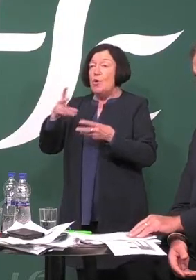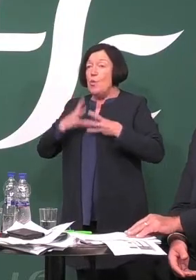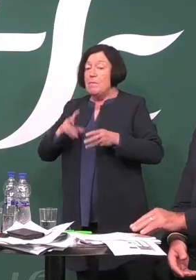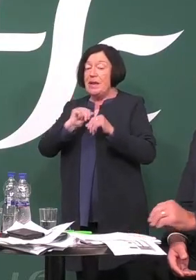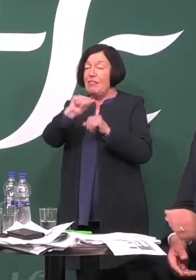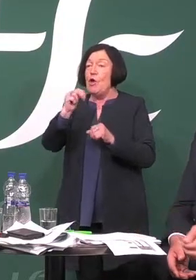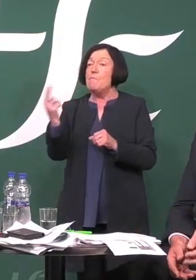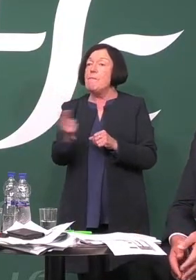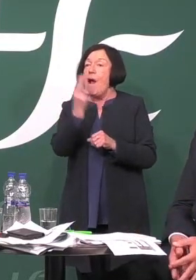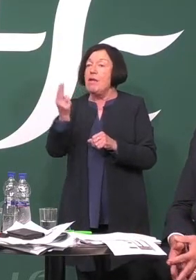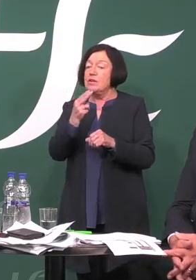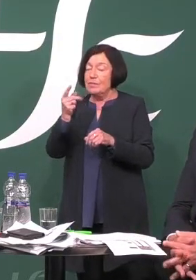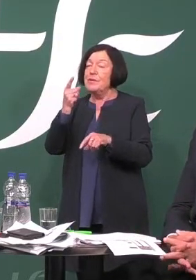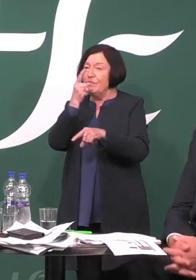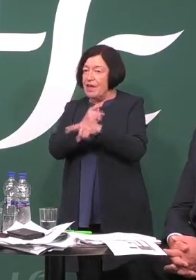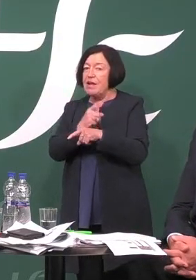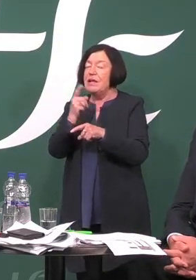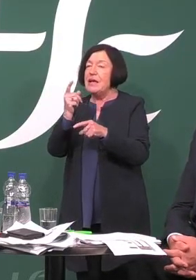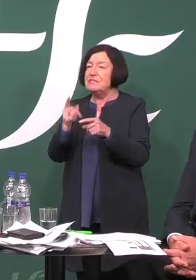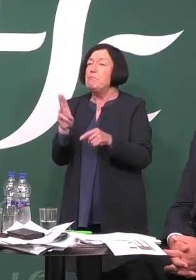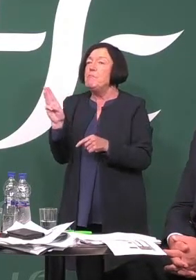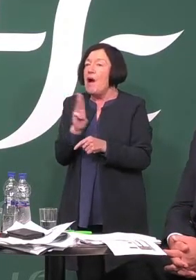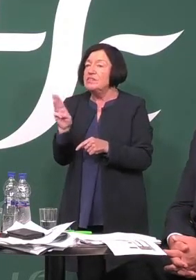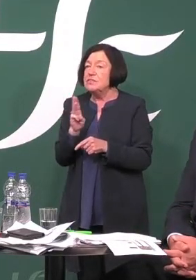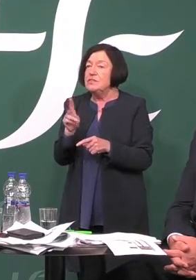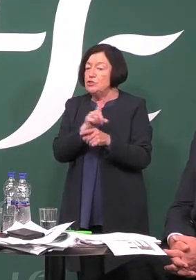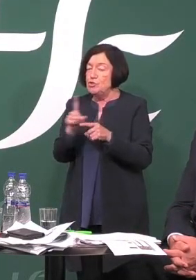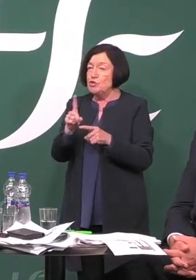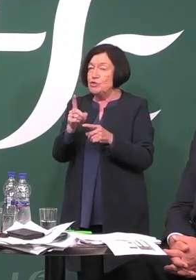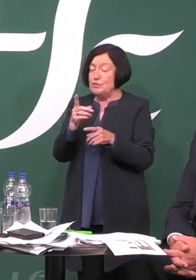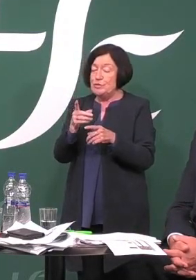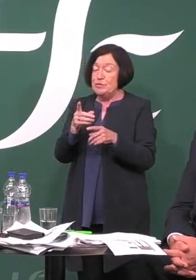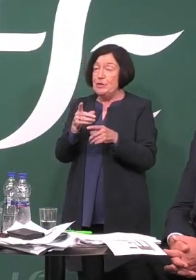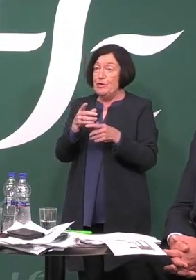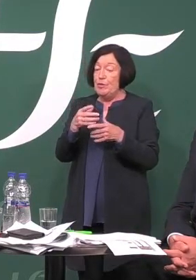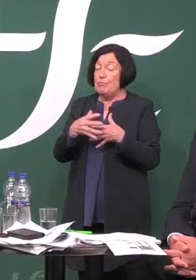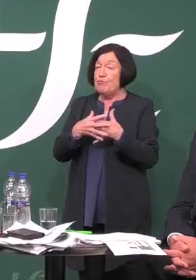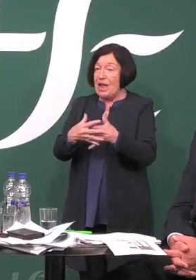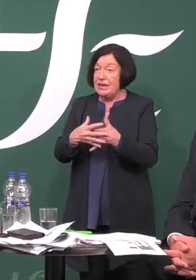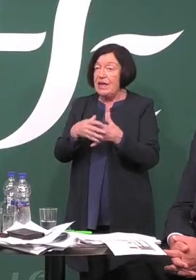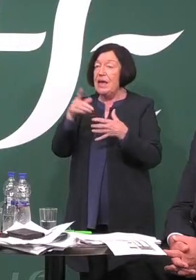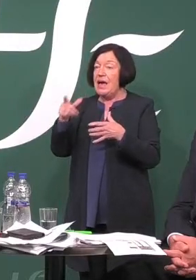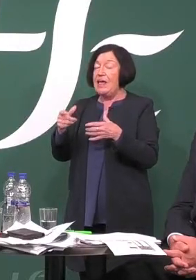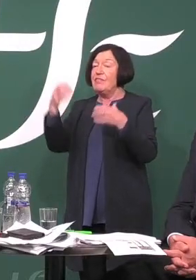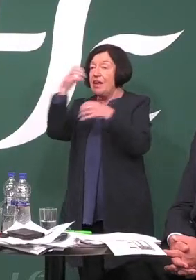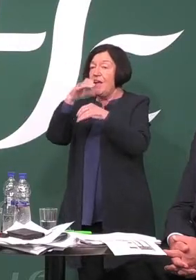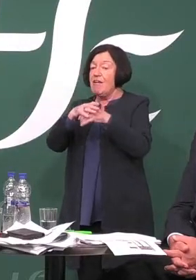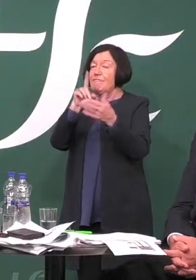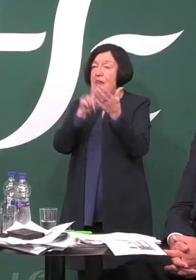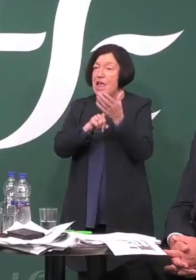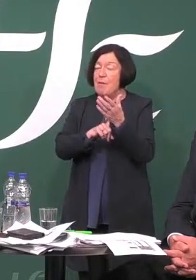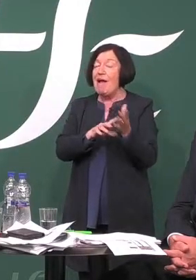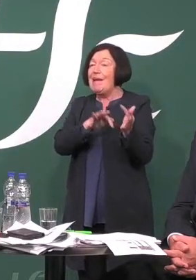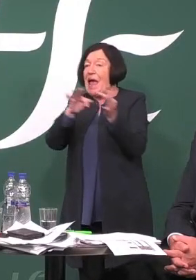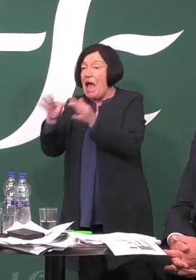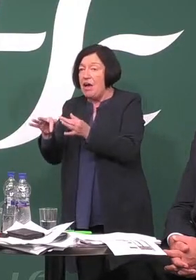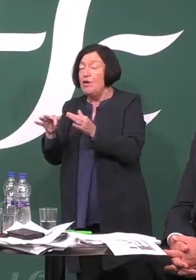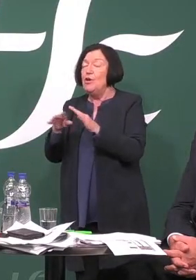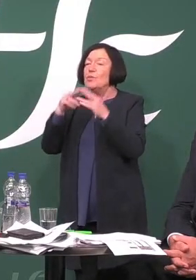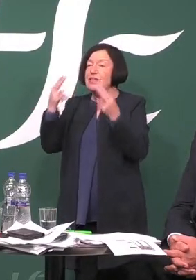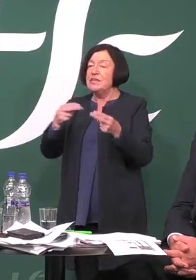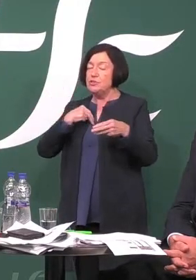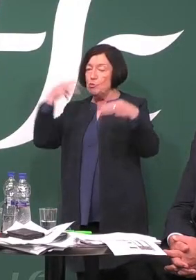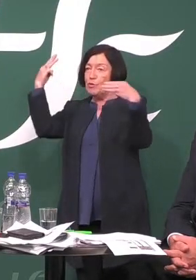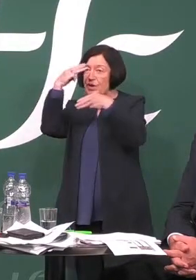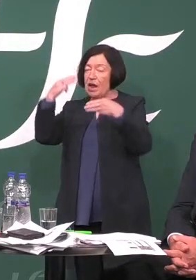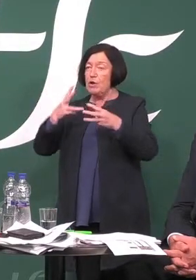and their partners to be present as much as possible during antenatal and during care, labour and postnatal care, with the need also to